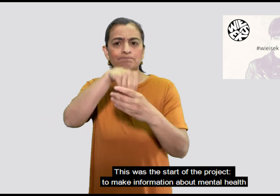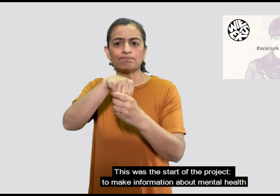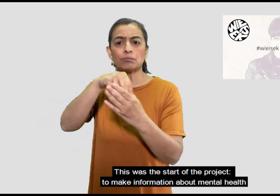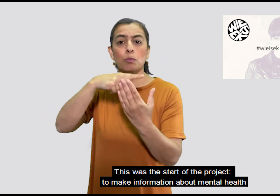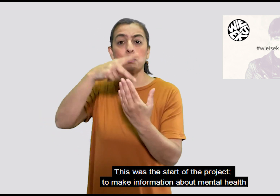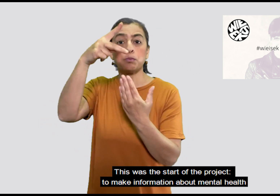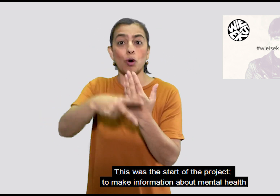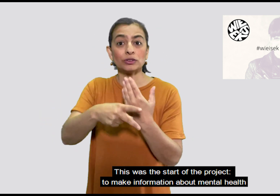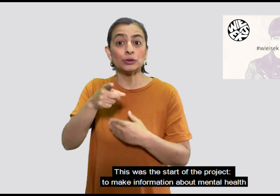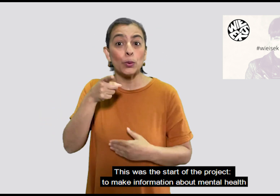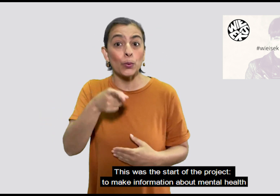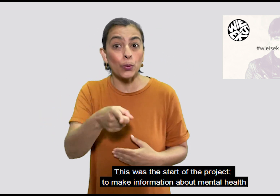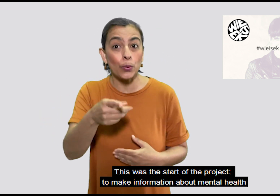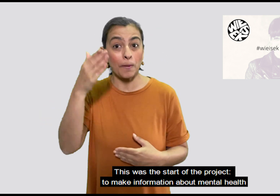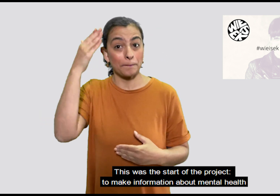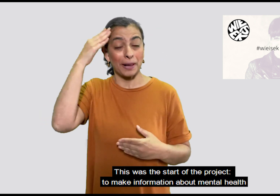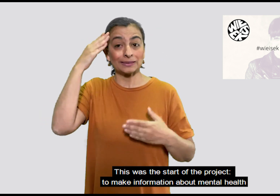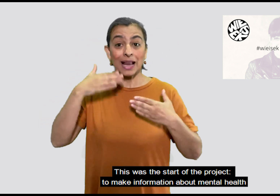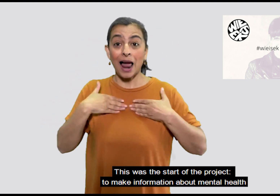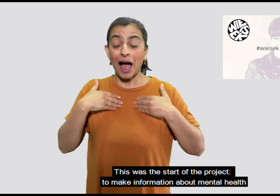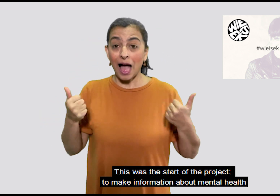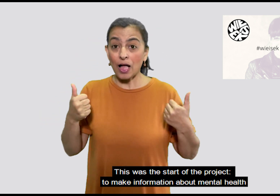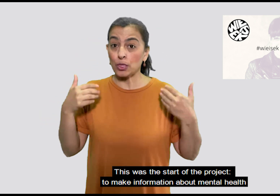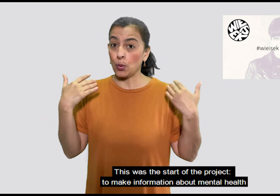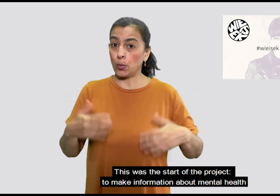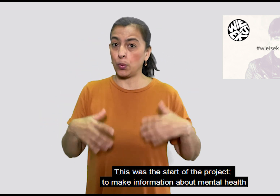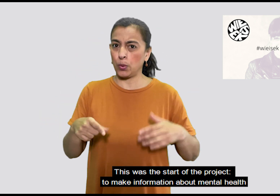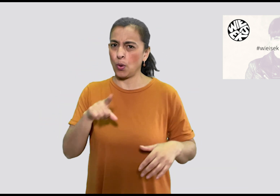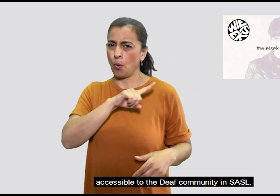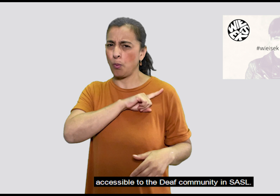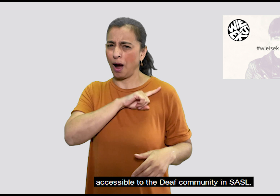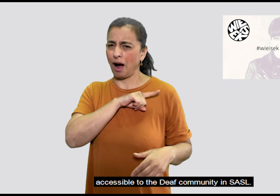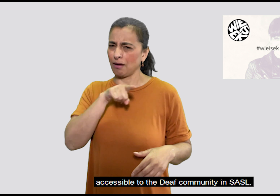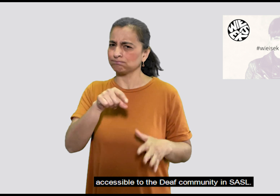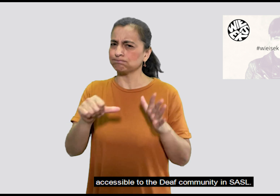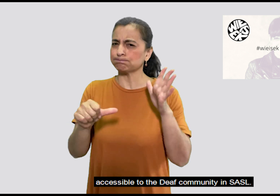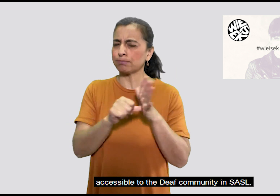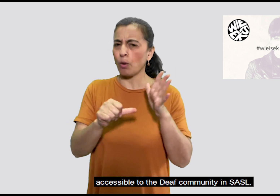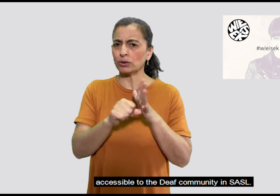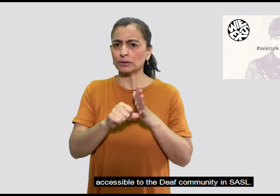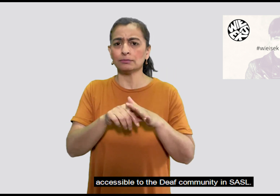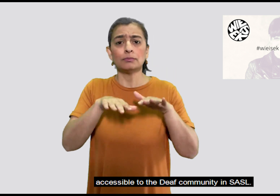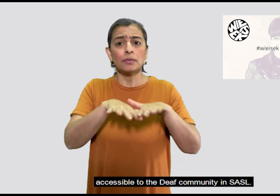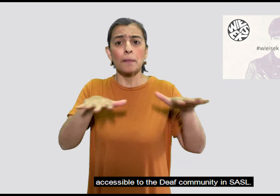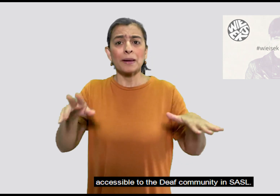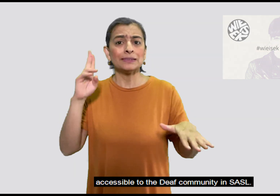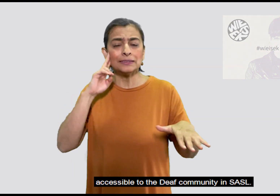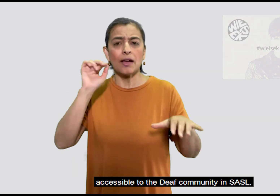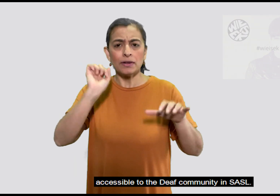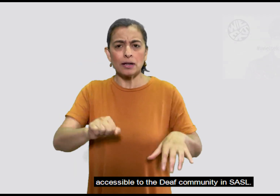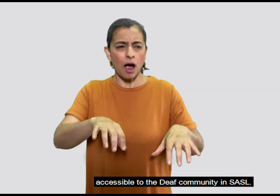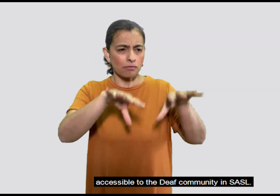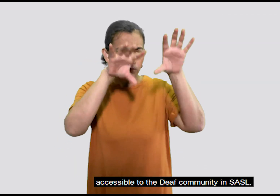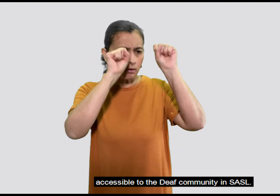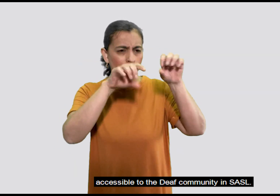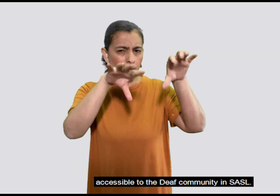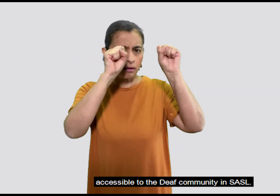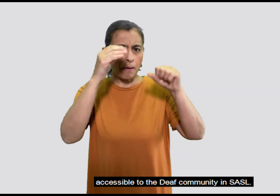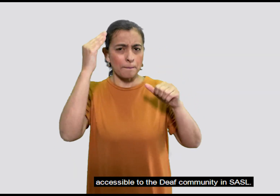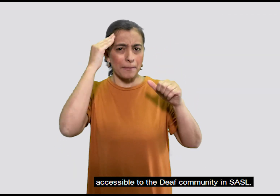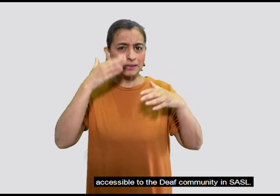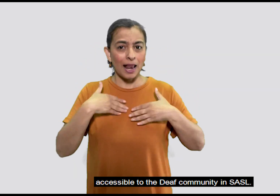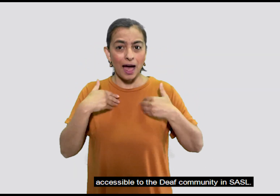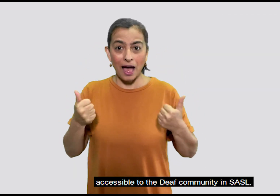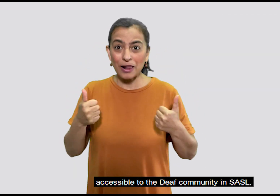This was the start of the project, to make information about mental health accessible to the deaf community in South African